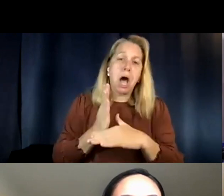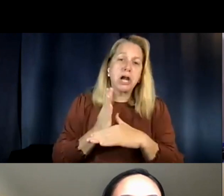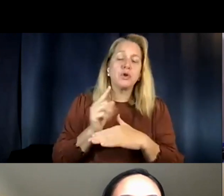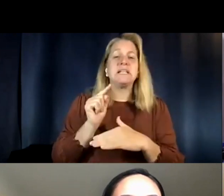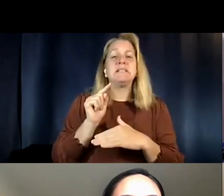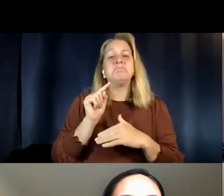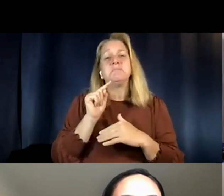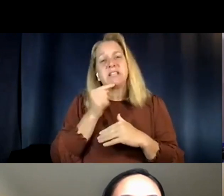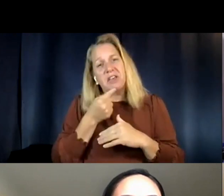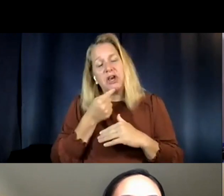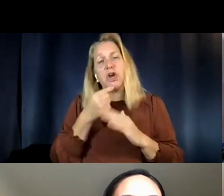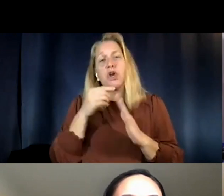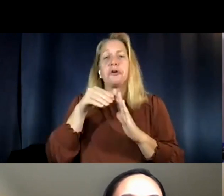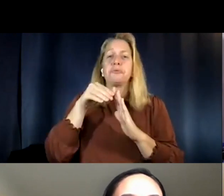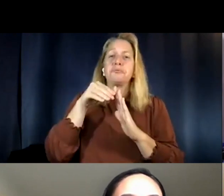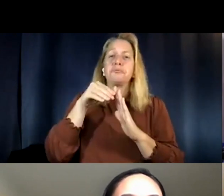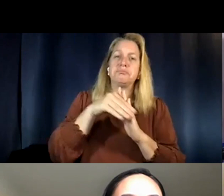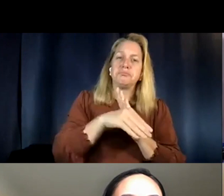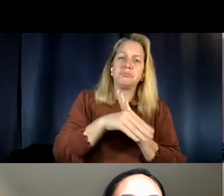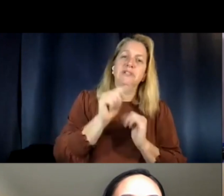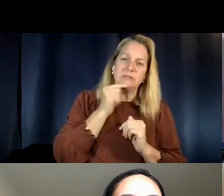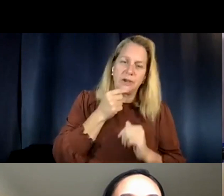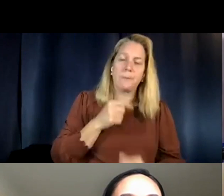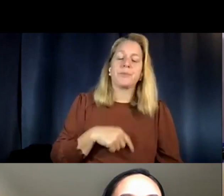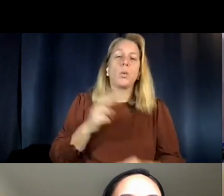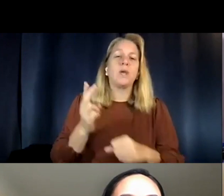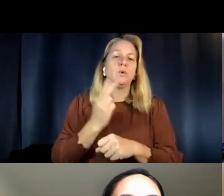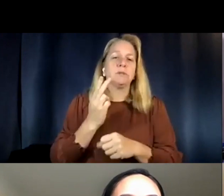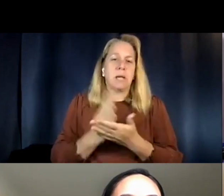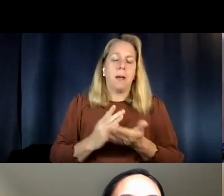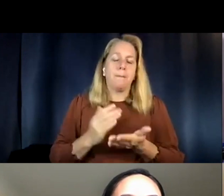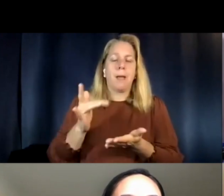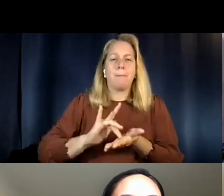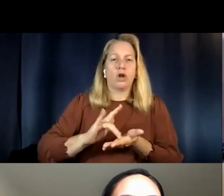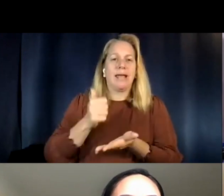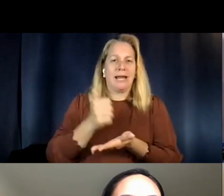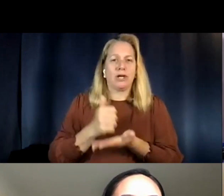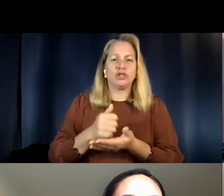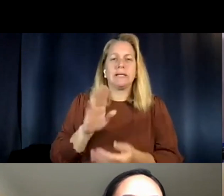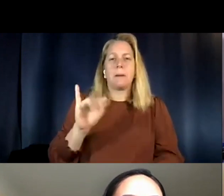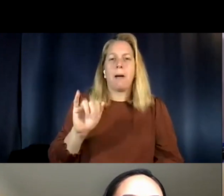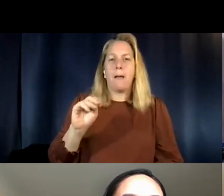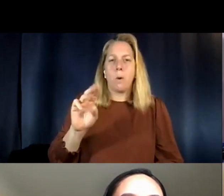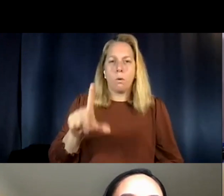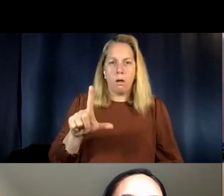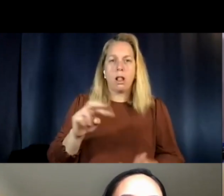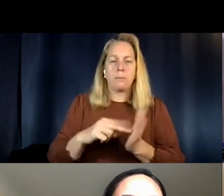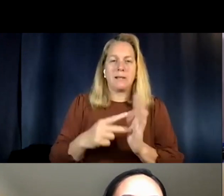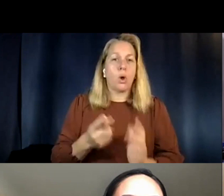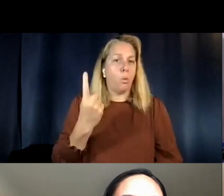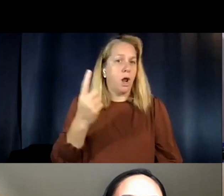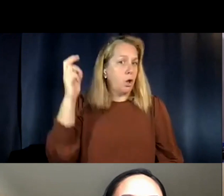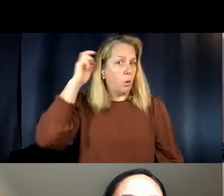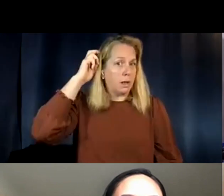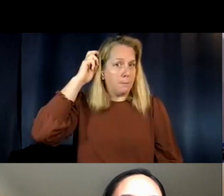to severe. We use some medical intervention. She is bimodal, so she has one cochlear